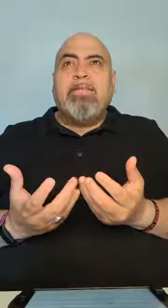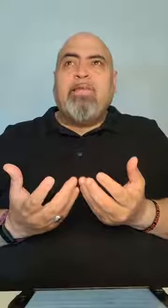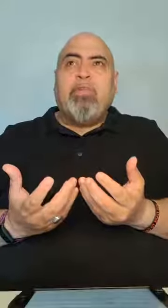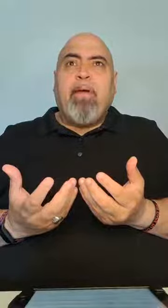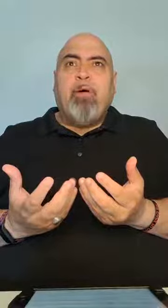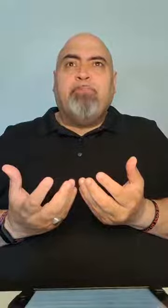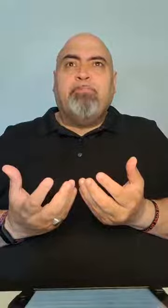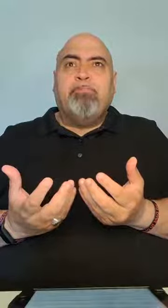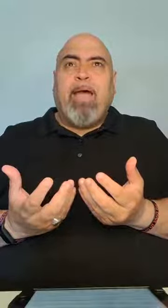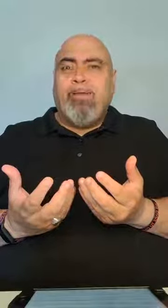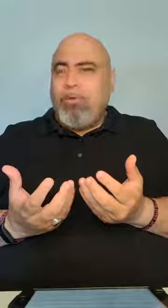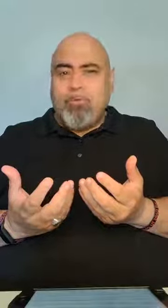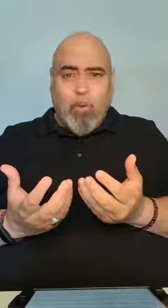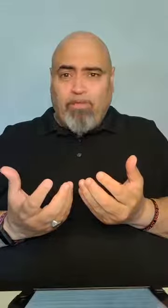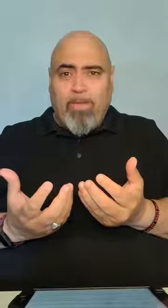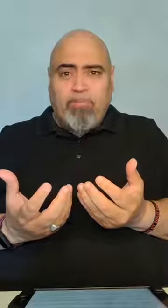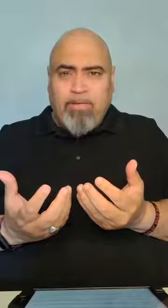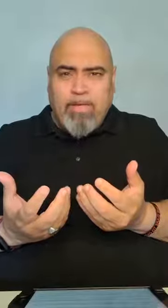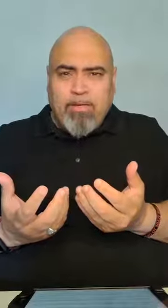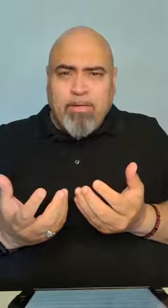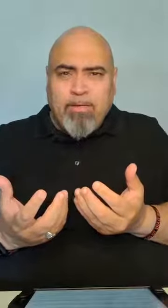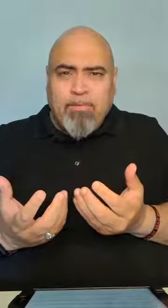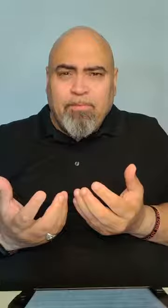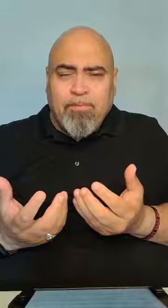give it about, I don't know, 25%?